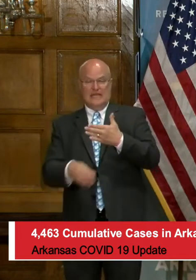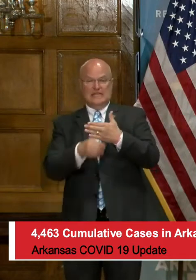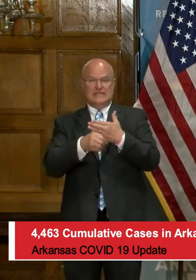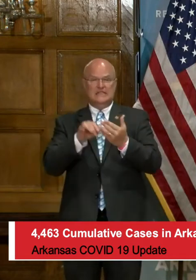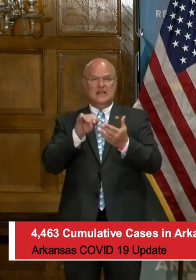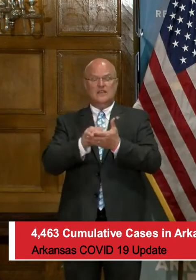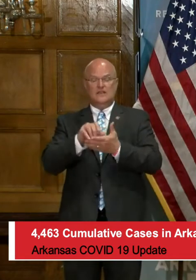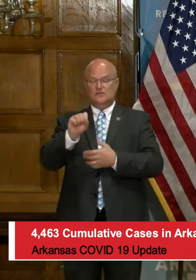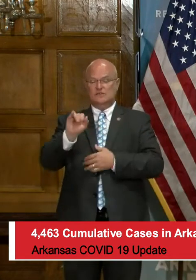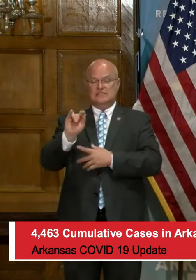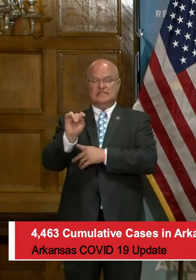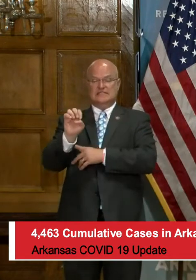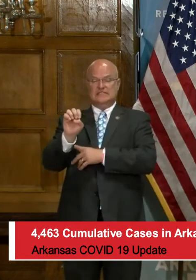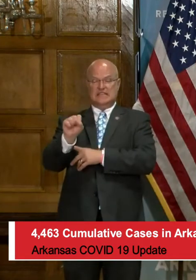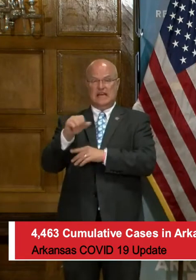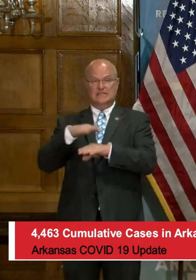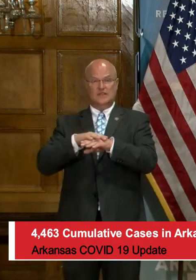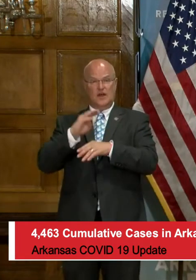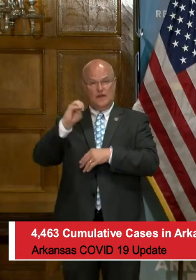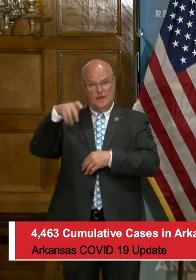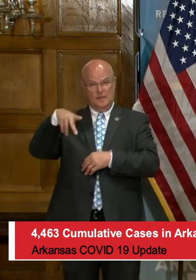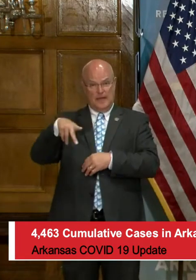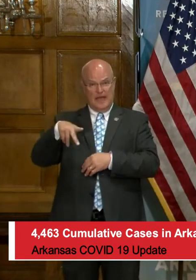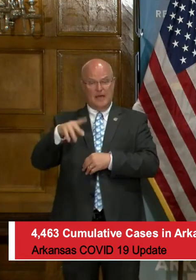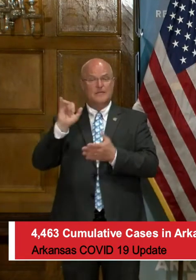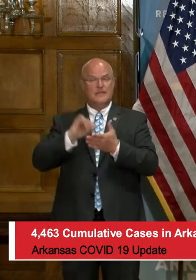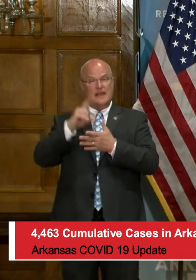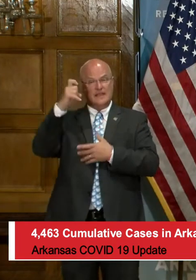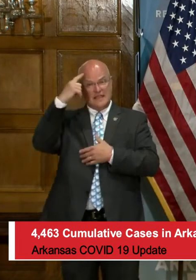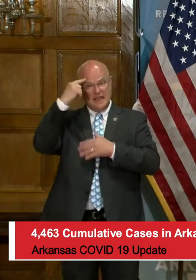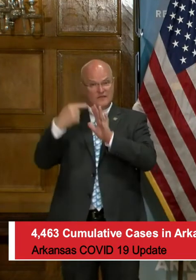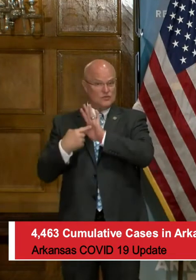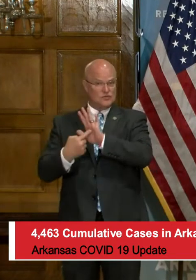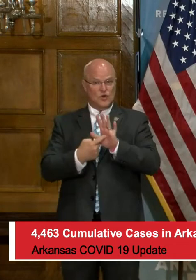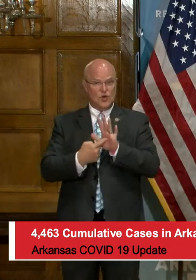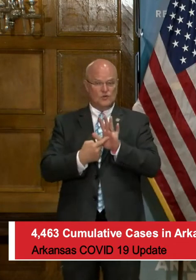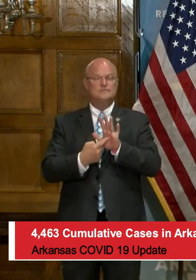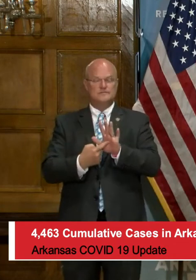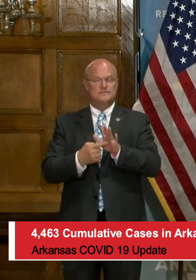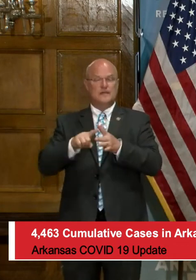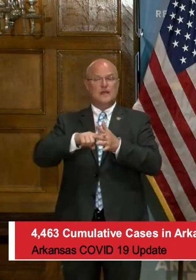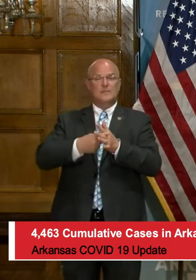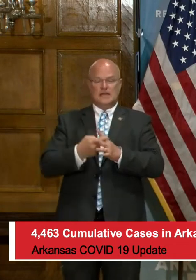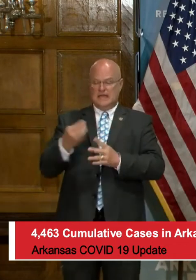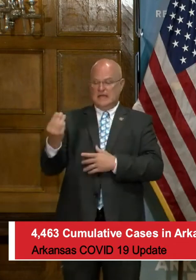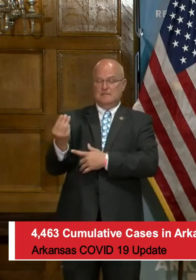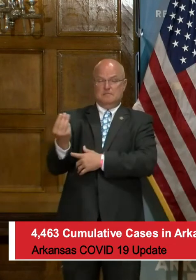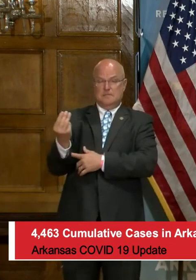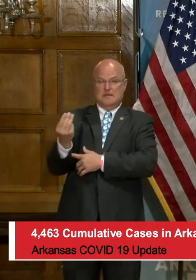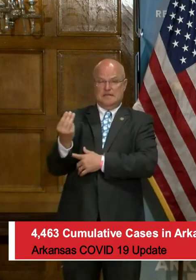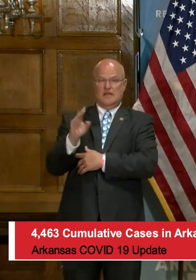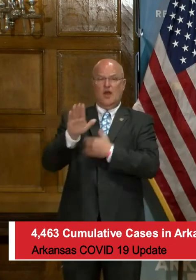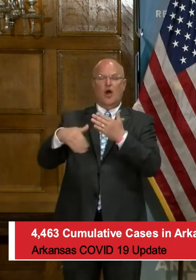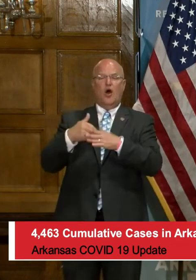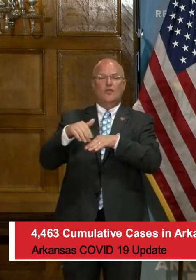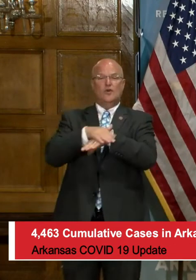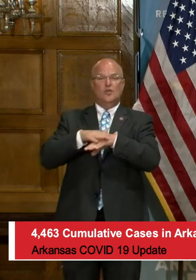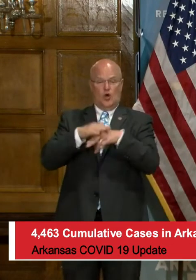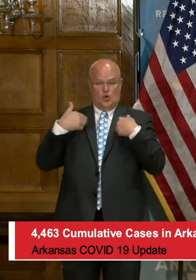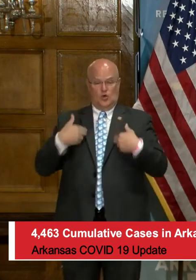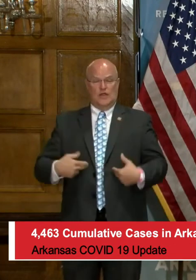to those sites on the map that the governor showed, beginning Monday, all of our local health